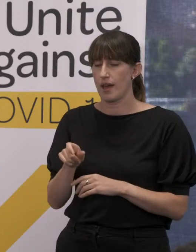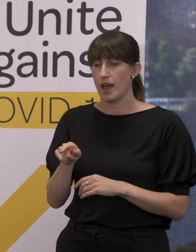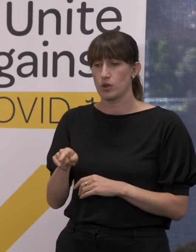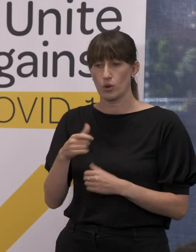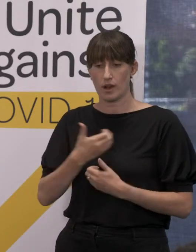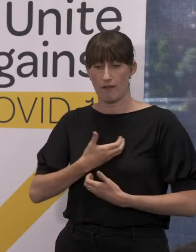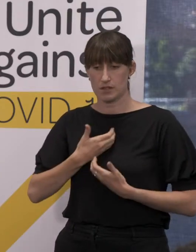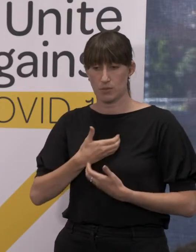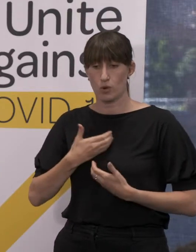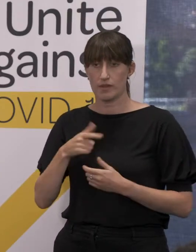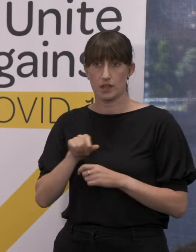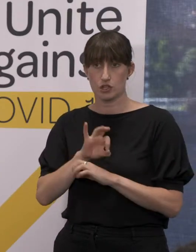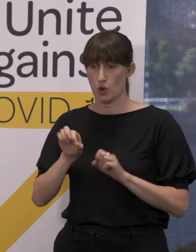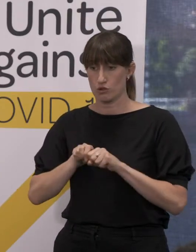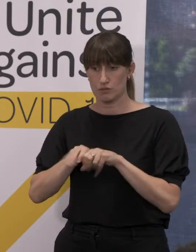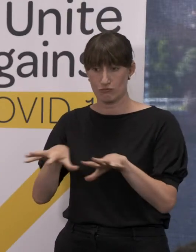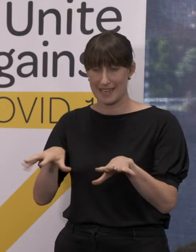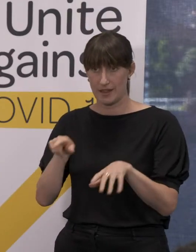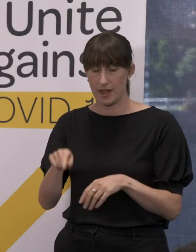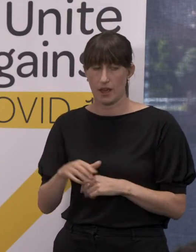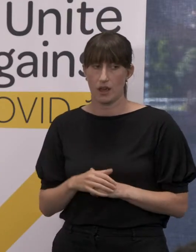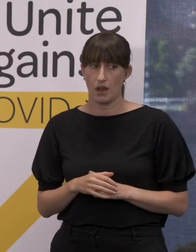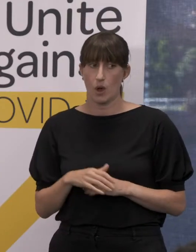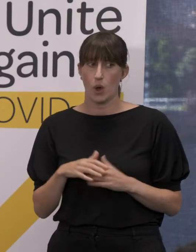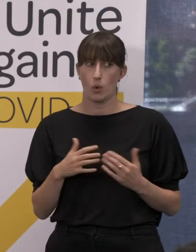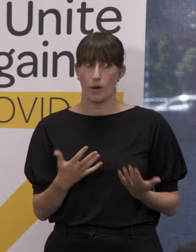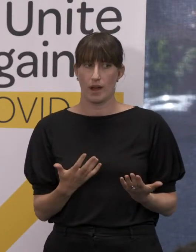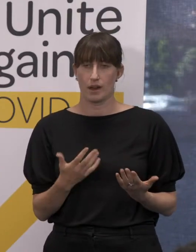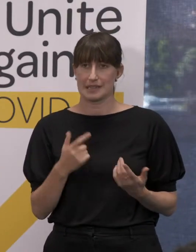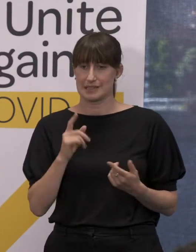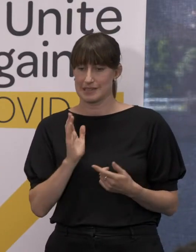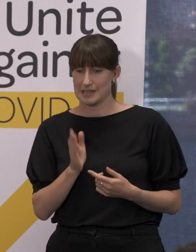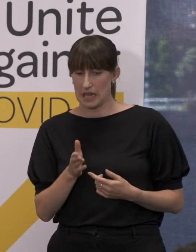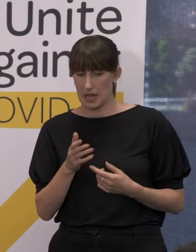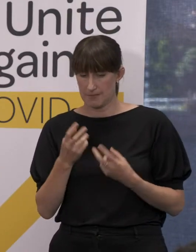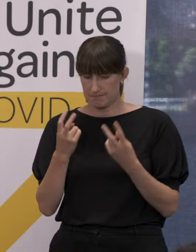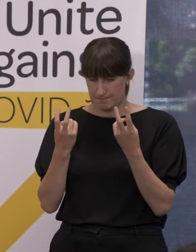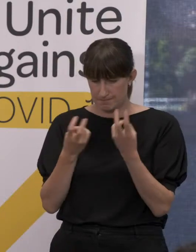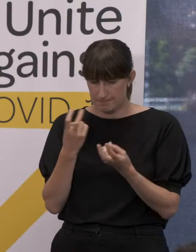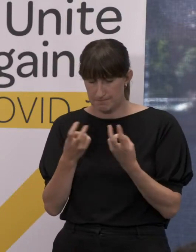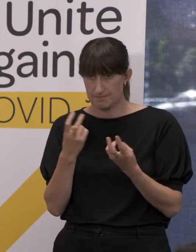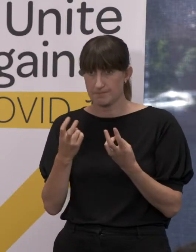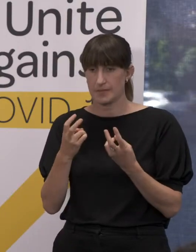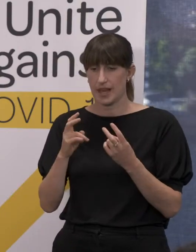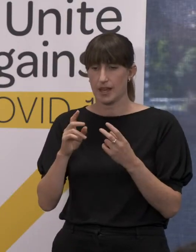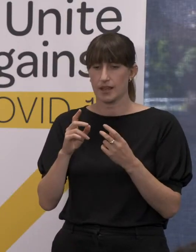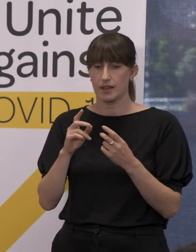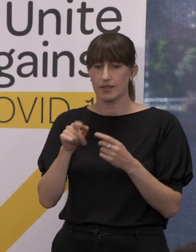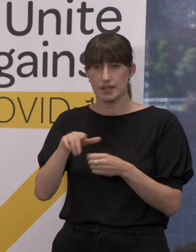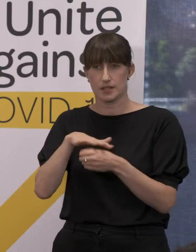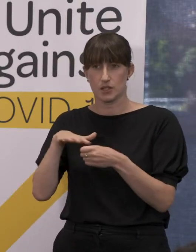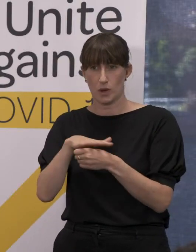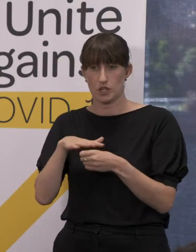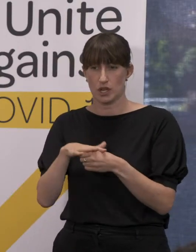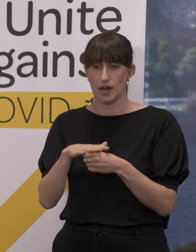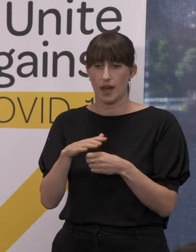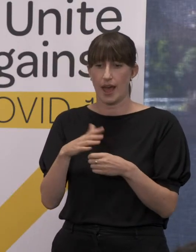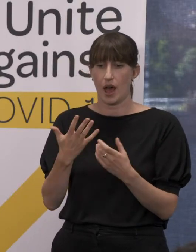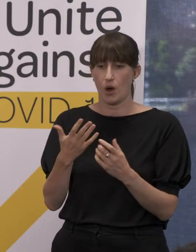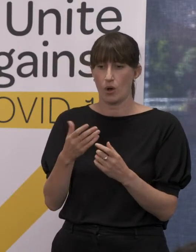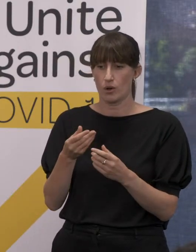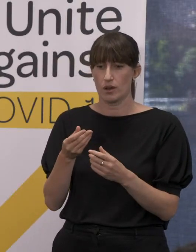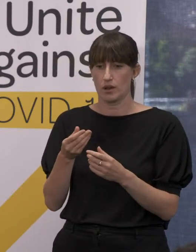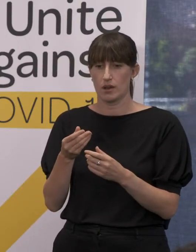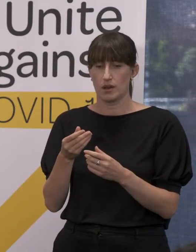it's at? Well, we're still finding out what the exposures might be of people, of co-workers and of others in the community.